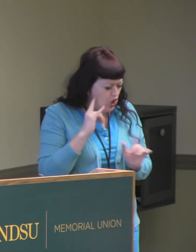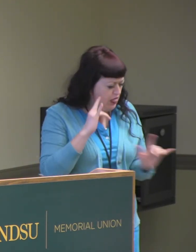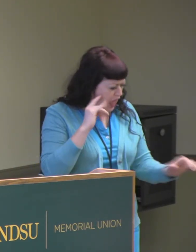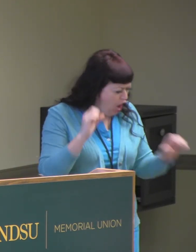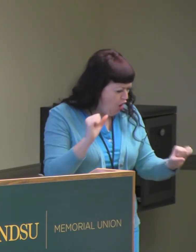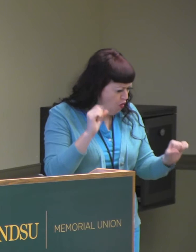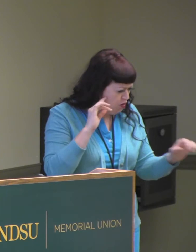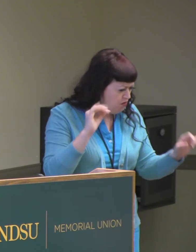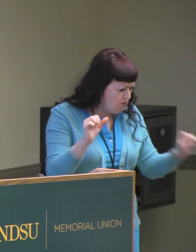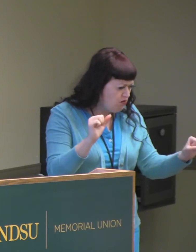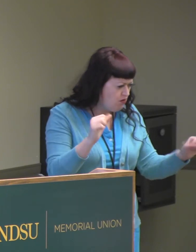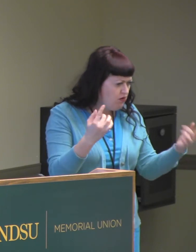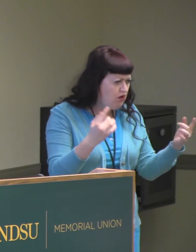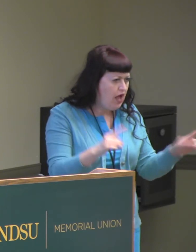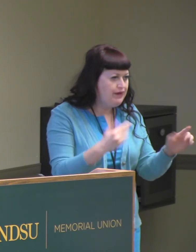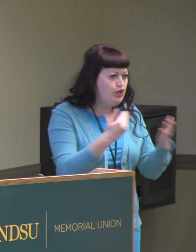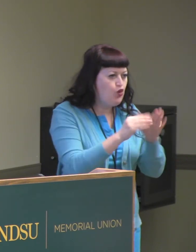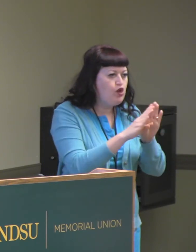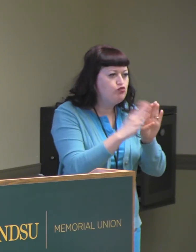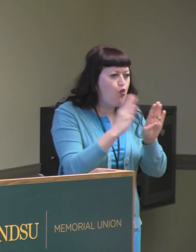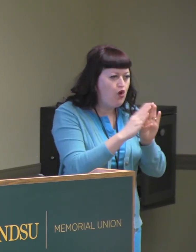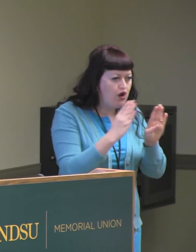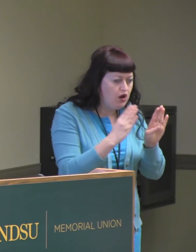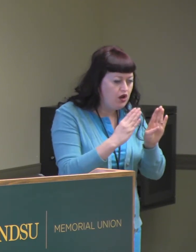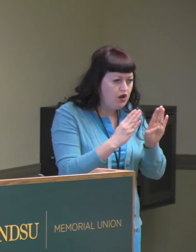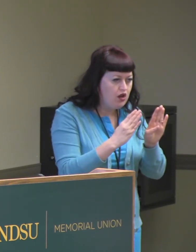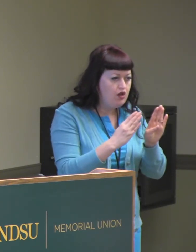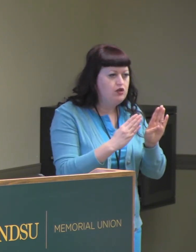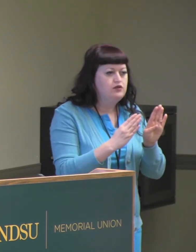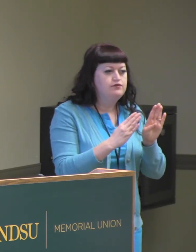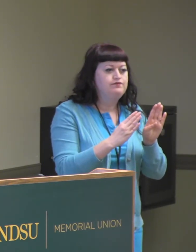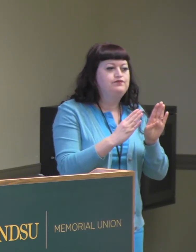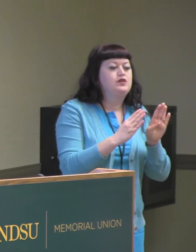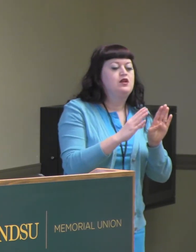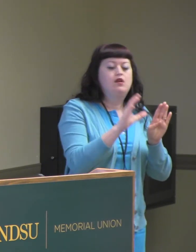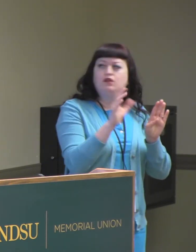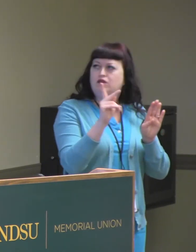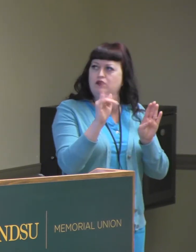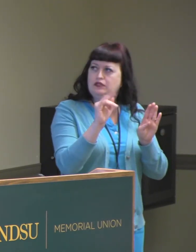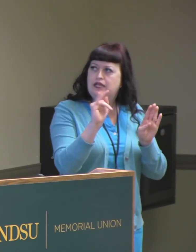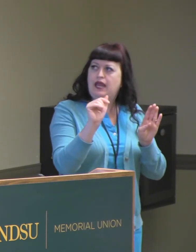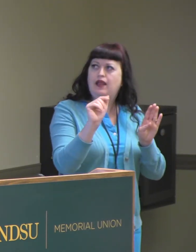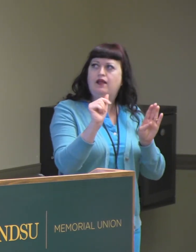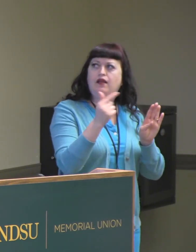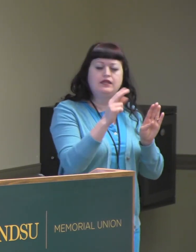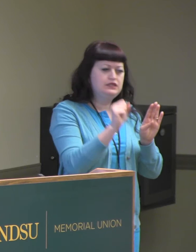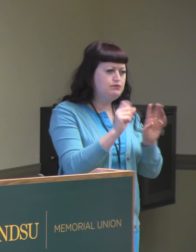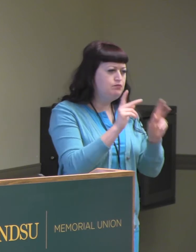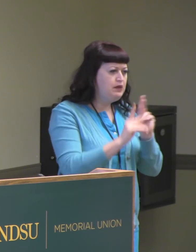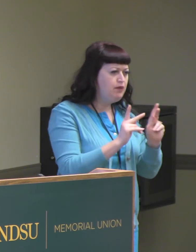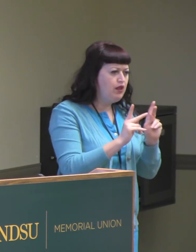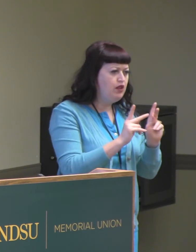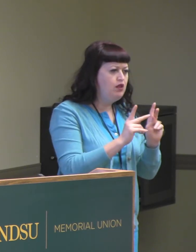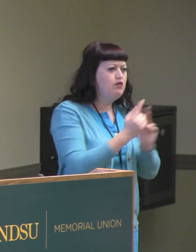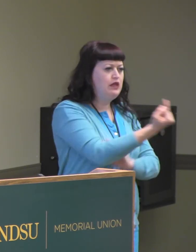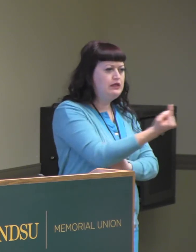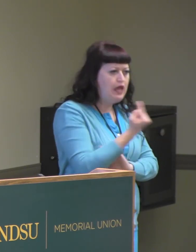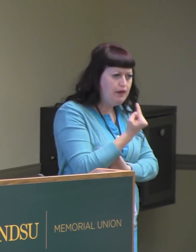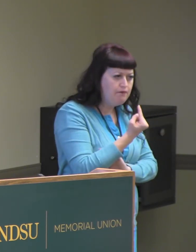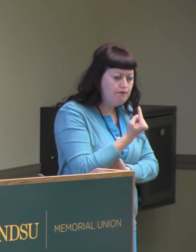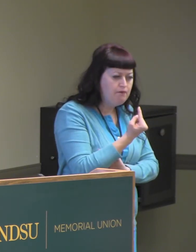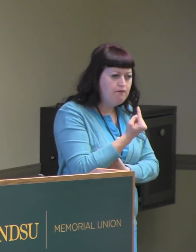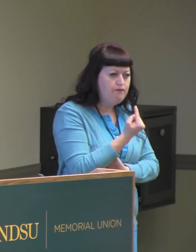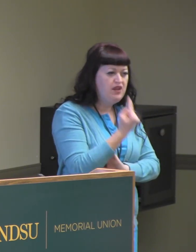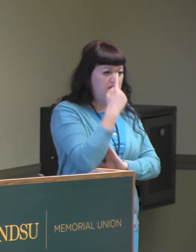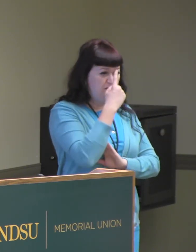sounds coming from the door. It was the Katangese people who came after our tribe, the Kasaians,